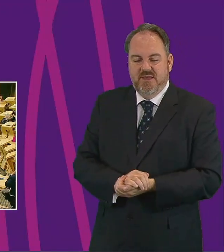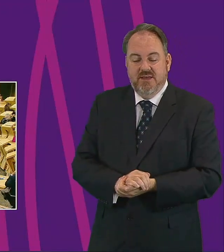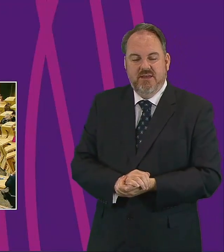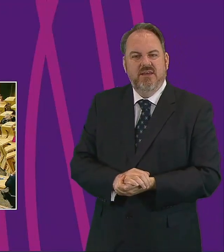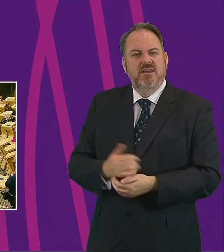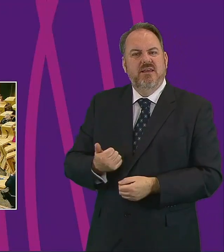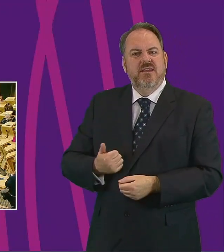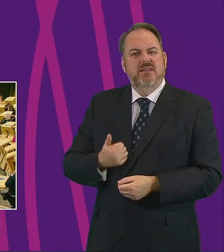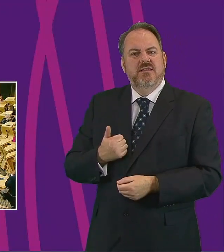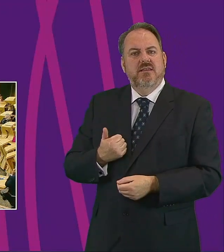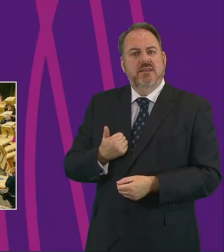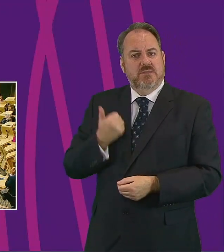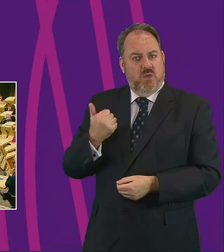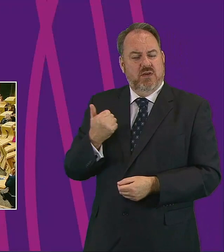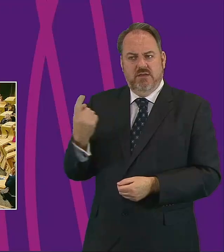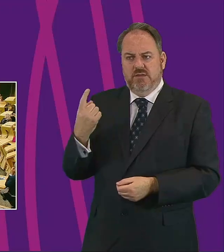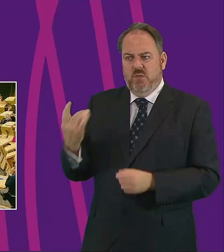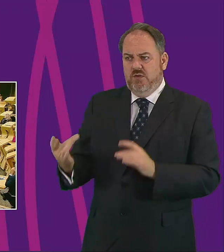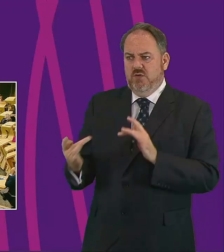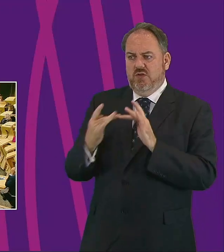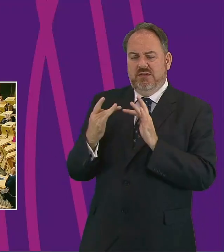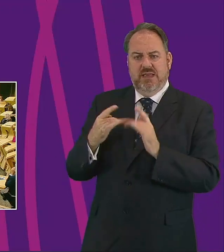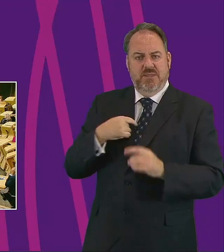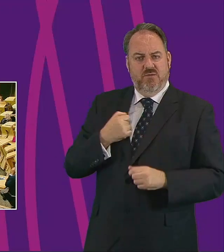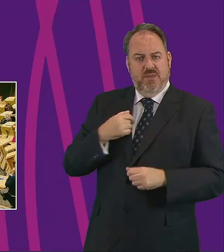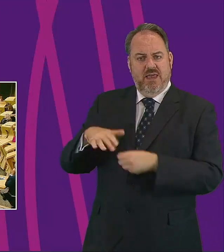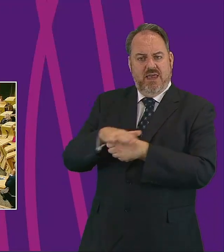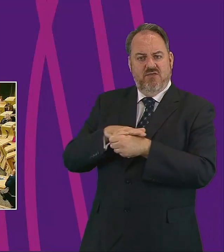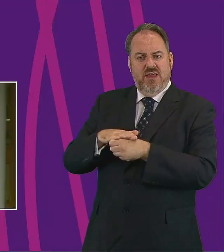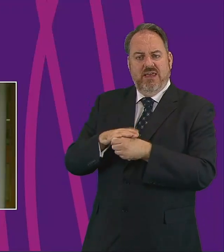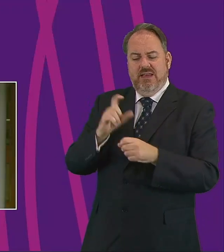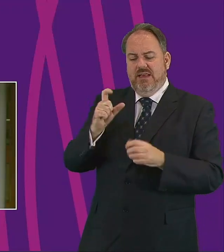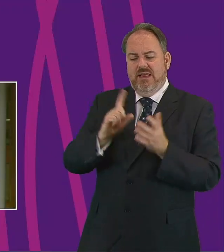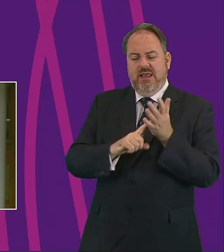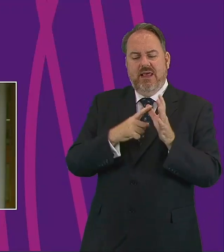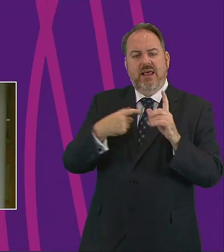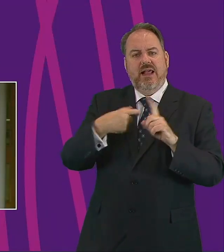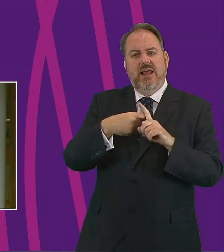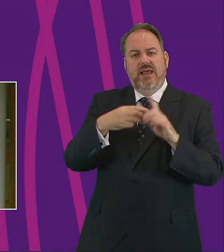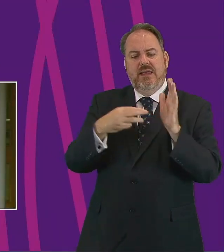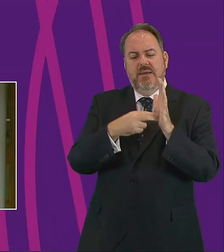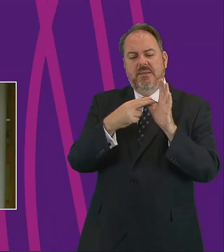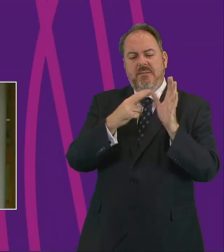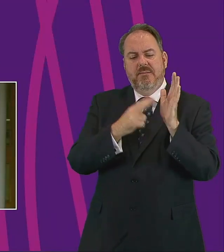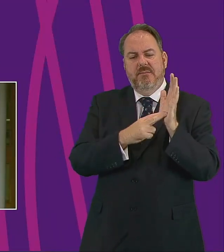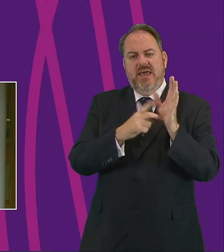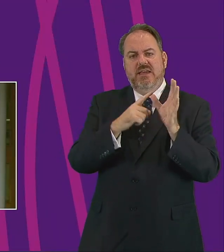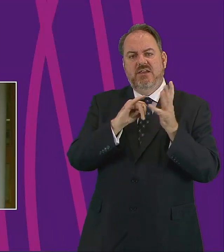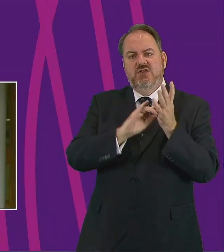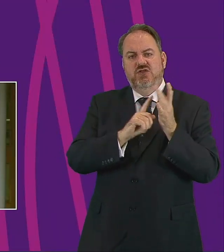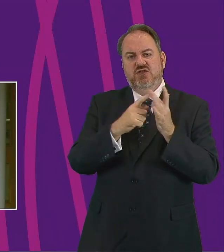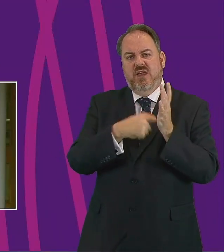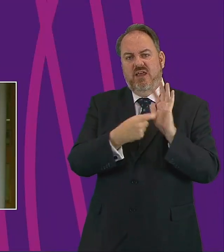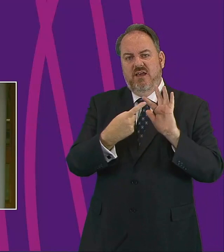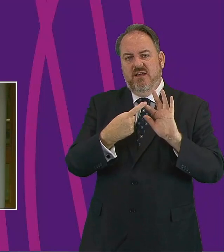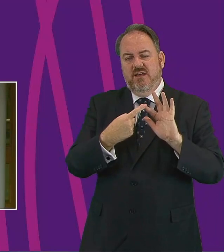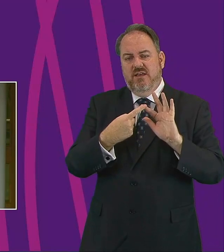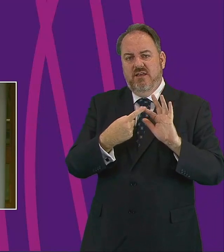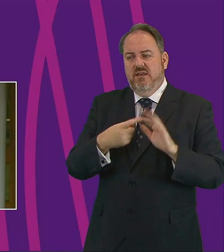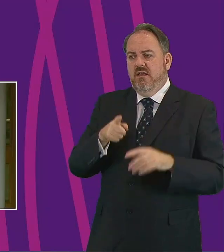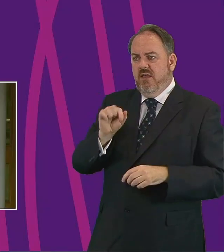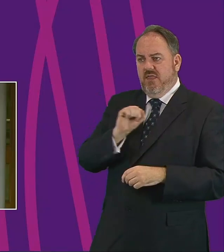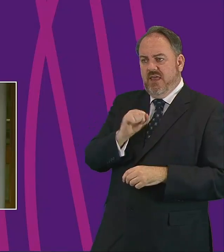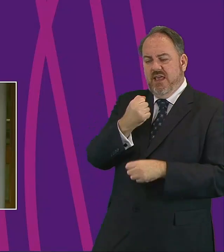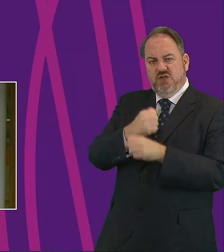a family of an elderly couple from Clackmannanshire, and the couple had, on the advice of their